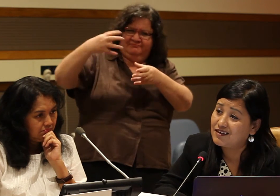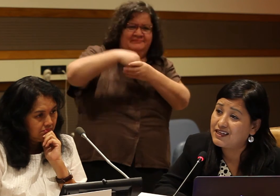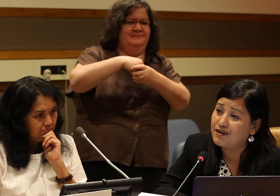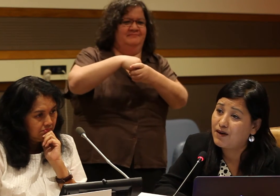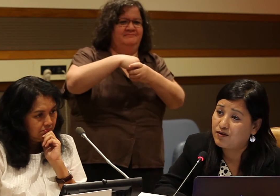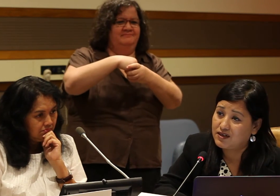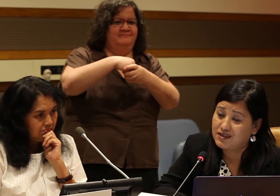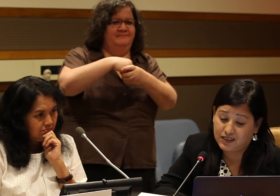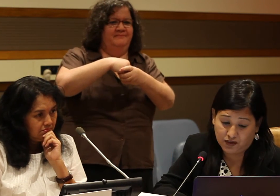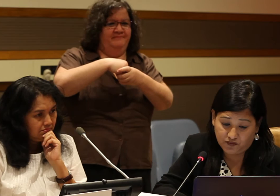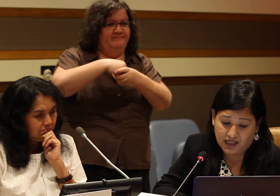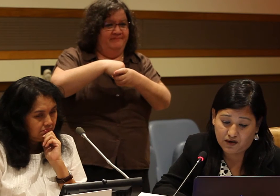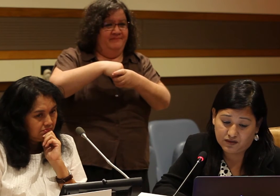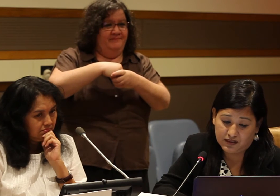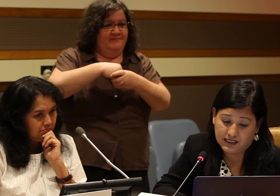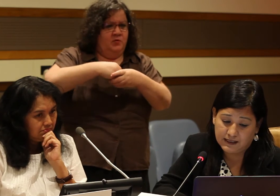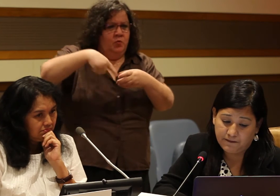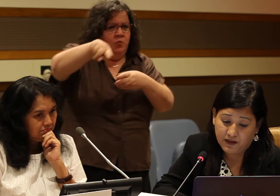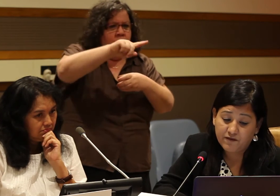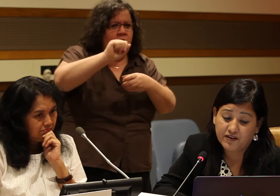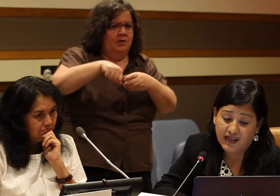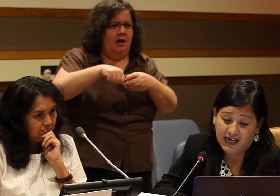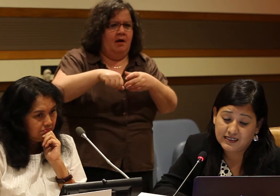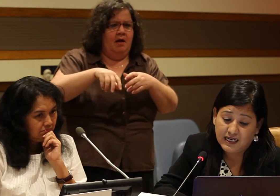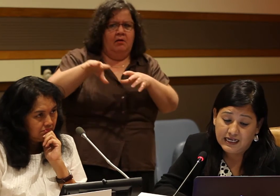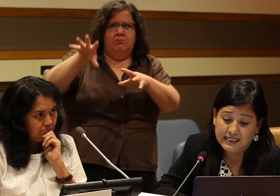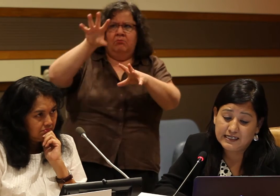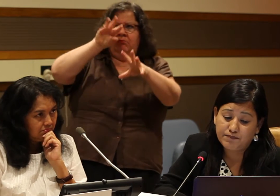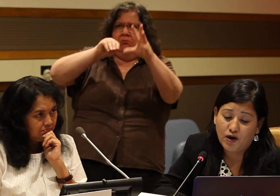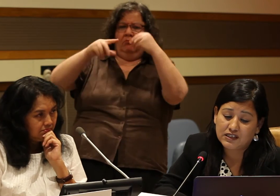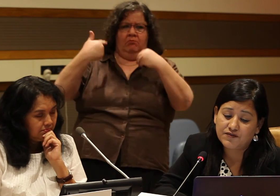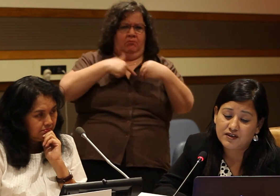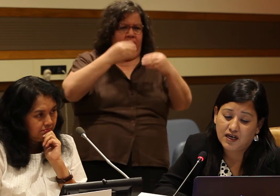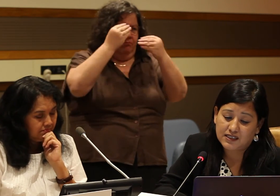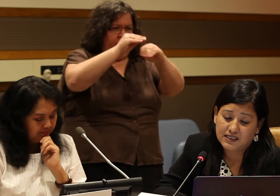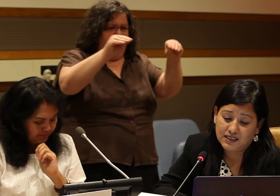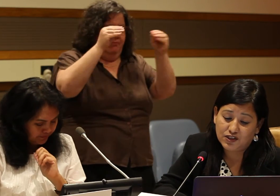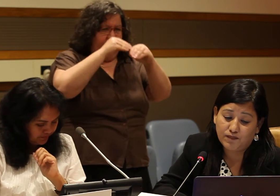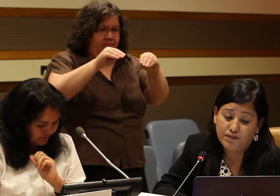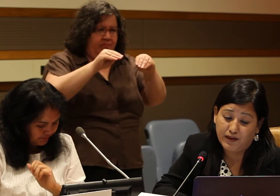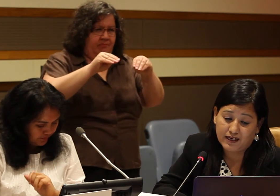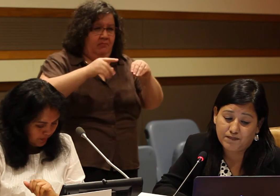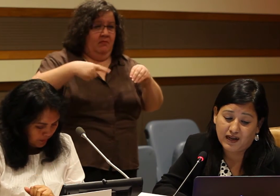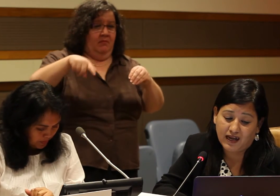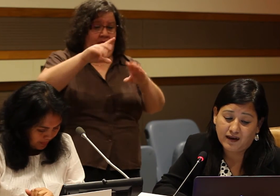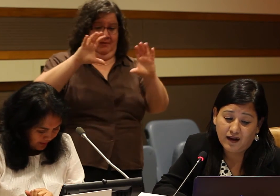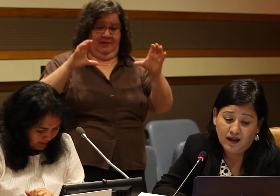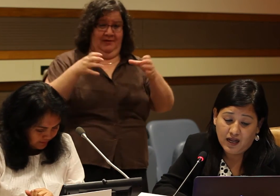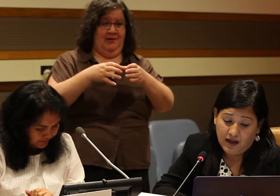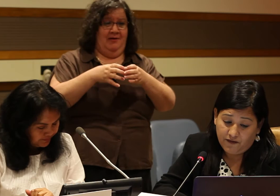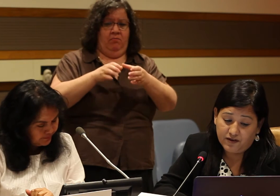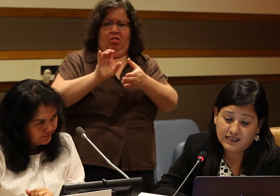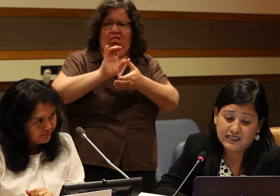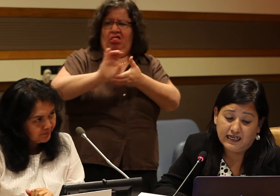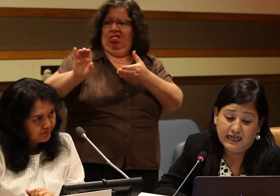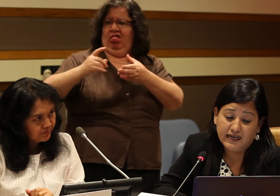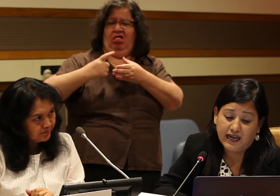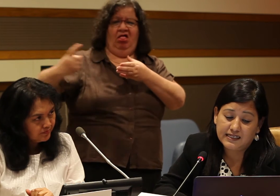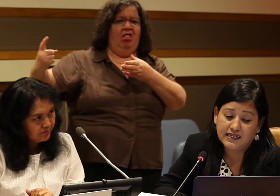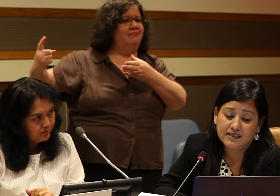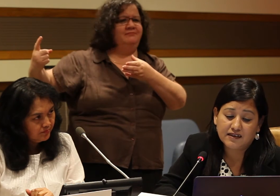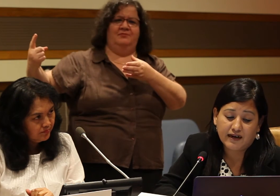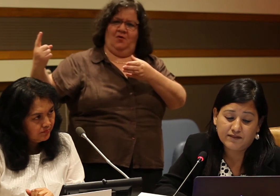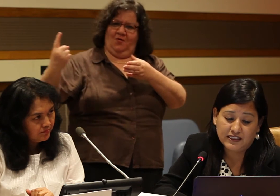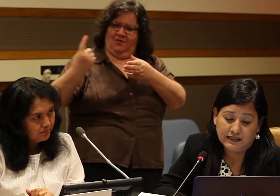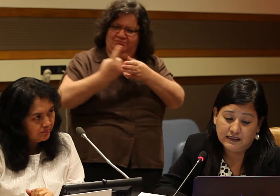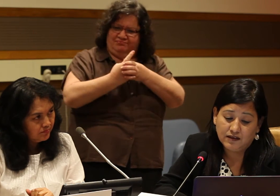that nothing about us without us. For that, it's important for us to make a plan. First,